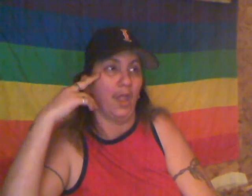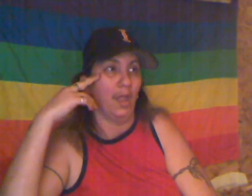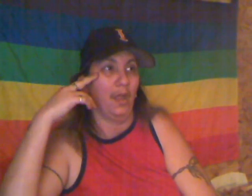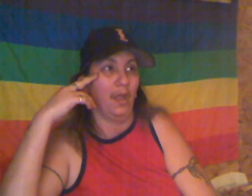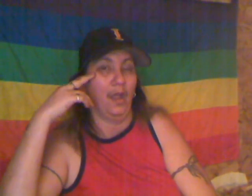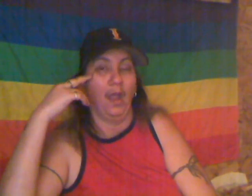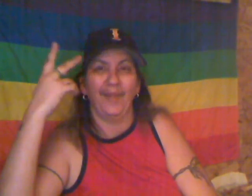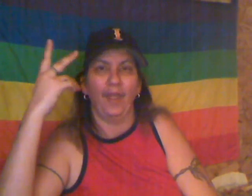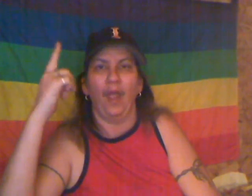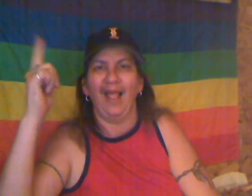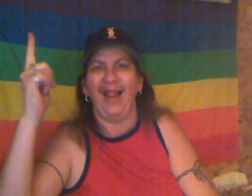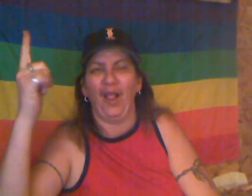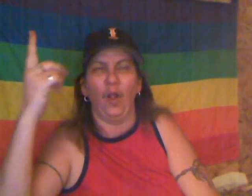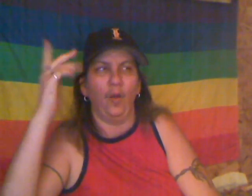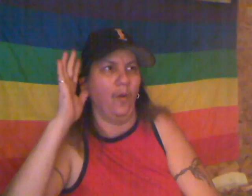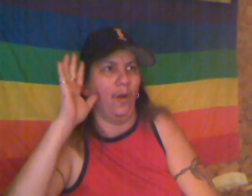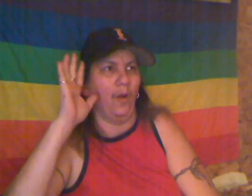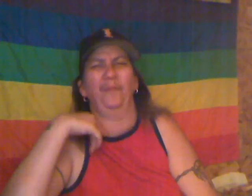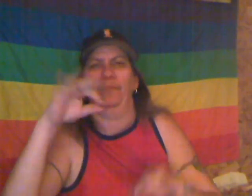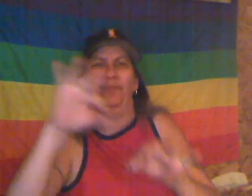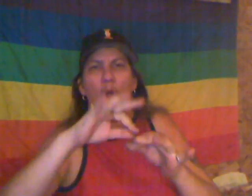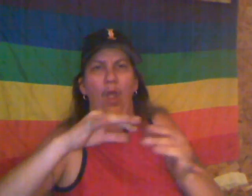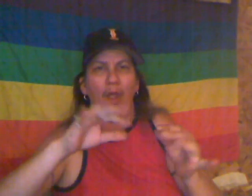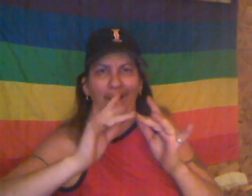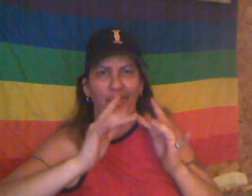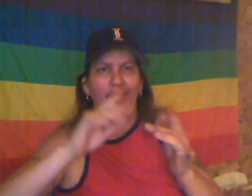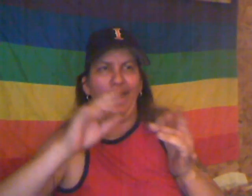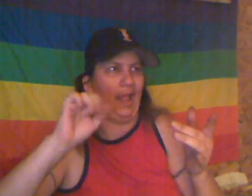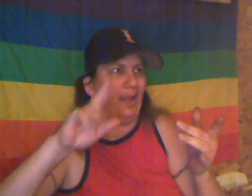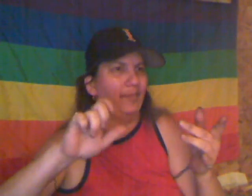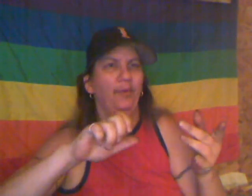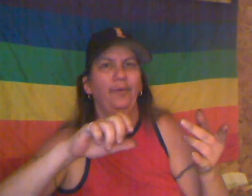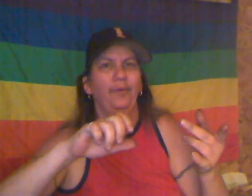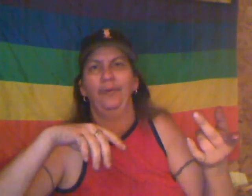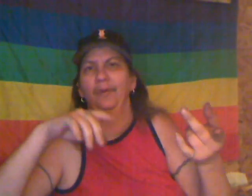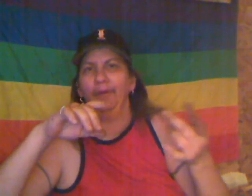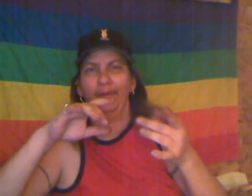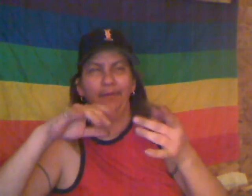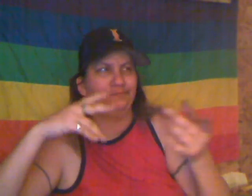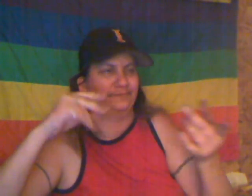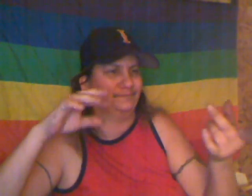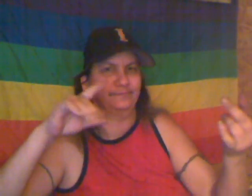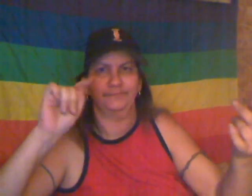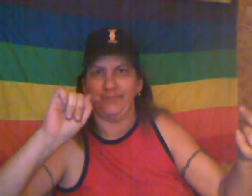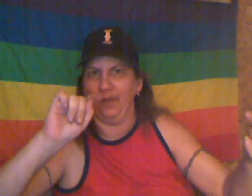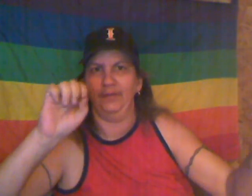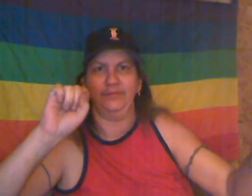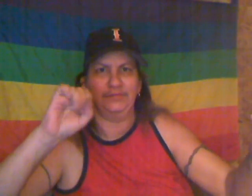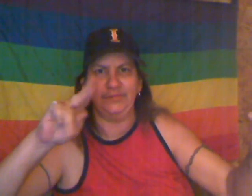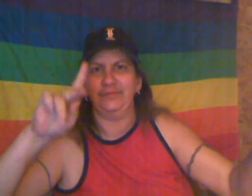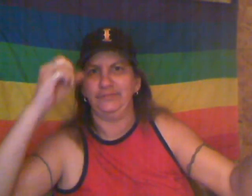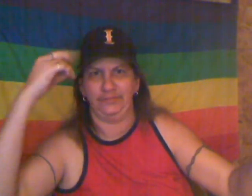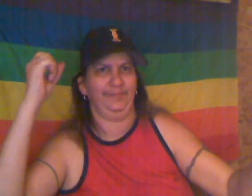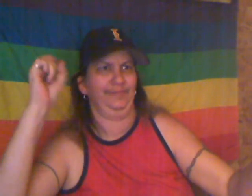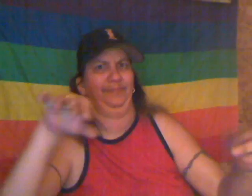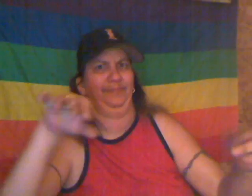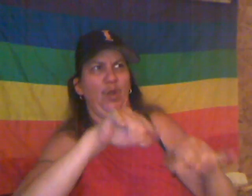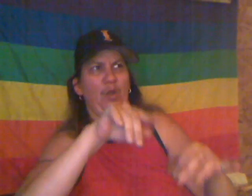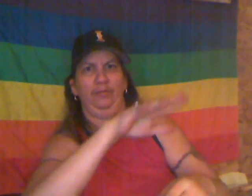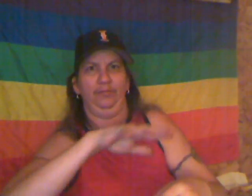all about this stuff, and quite honestly, I gotta work on my tan, man. Look at the time. I gotta get out of here. I put this guy in the show to see what I get. Right